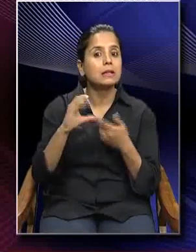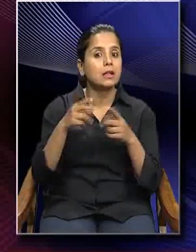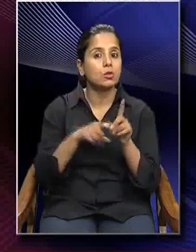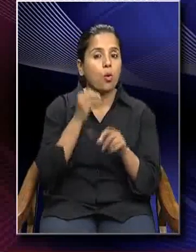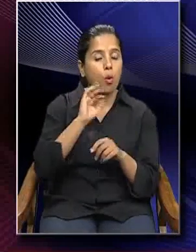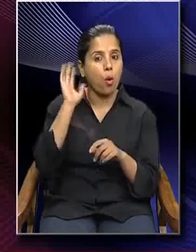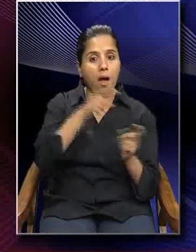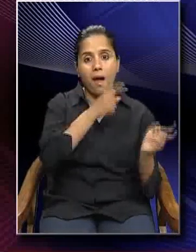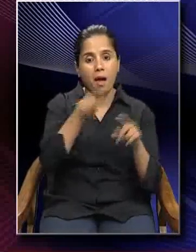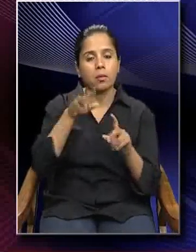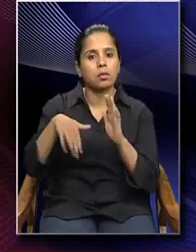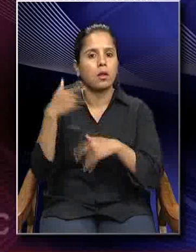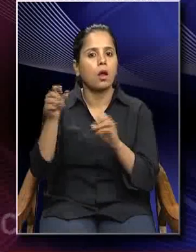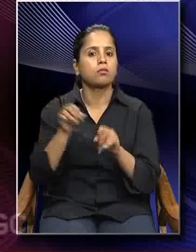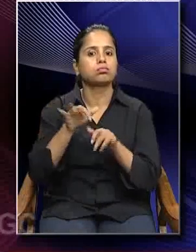ago.